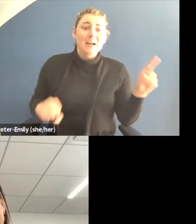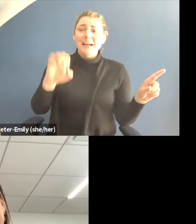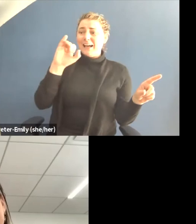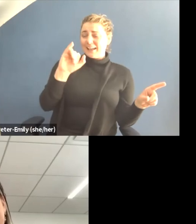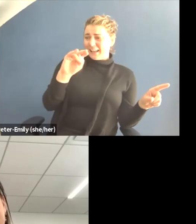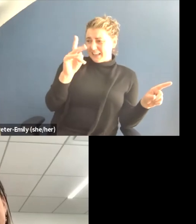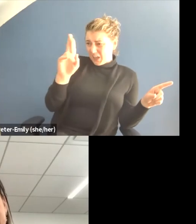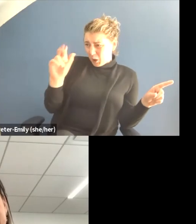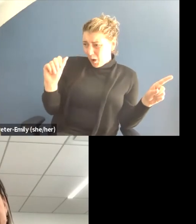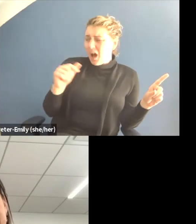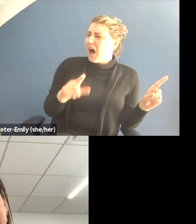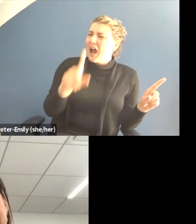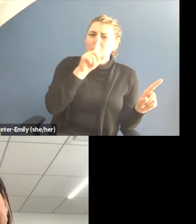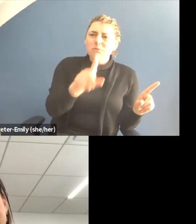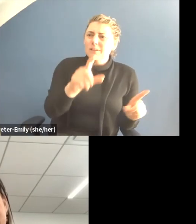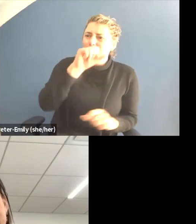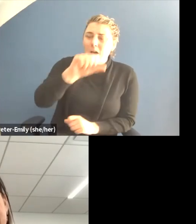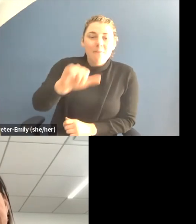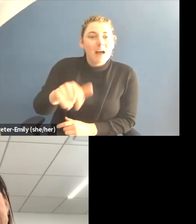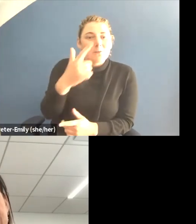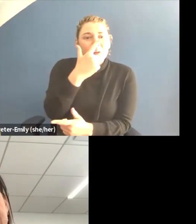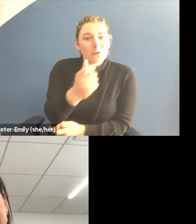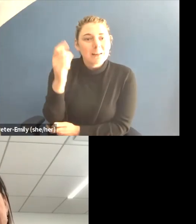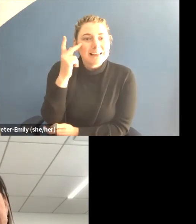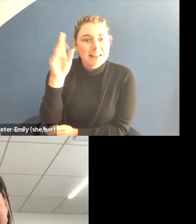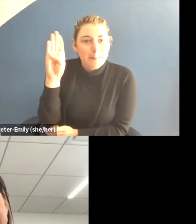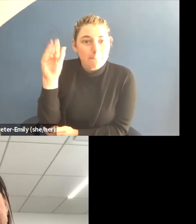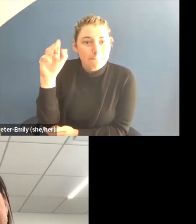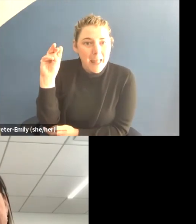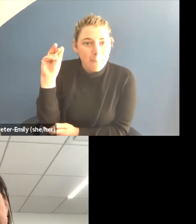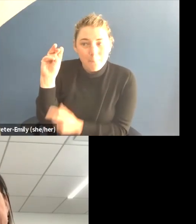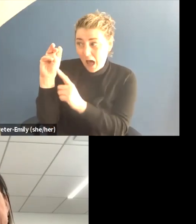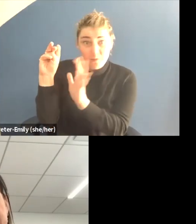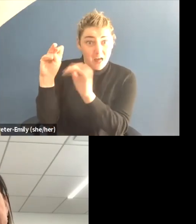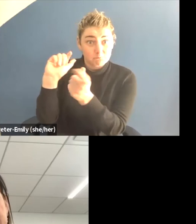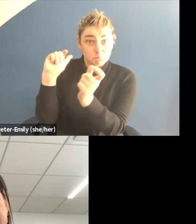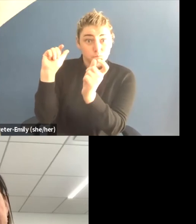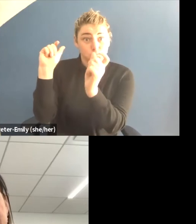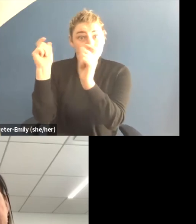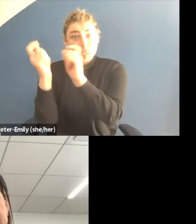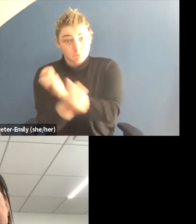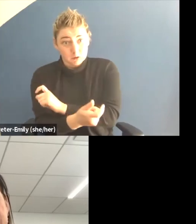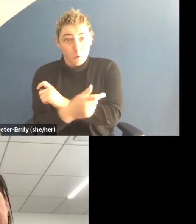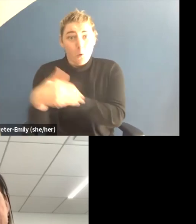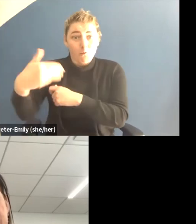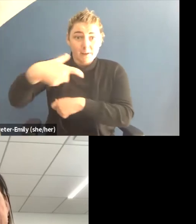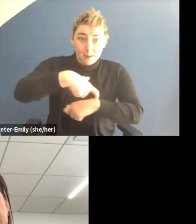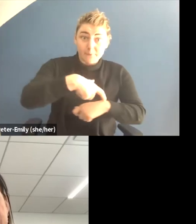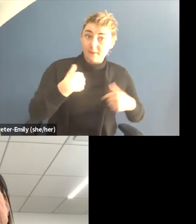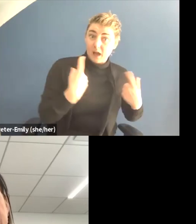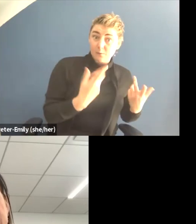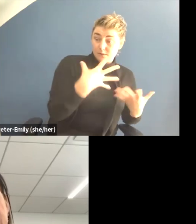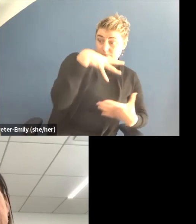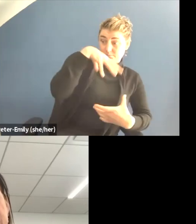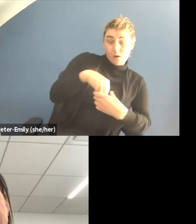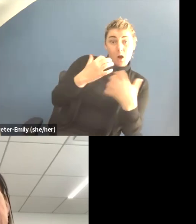that it's interesting to watch BAM's evolution since my tenure to me being an audience member and